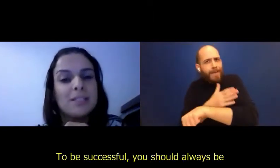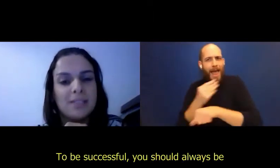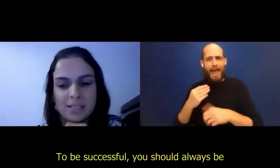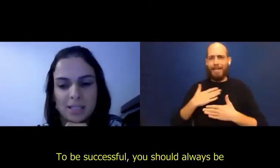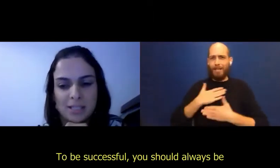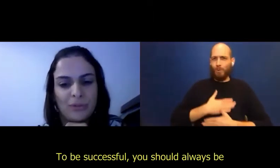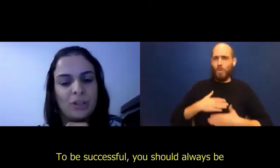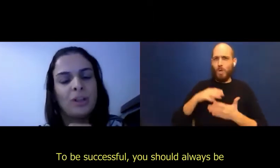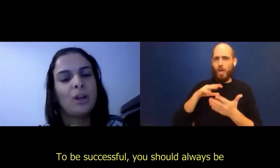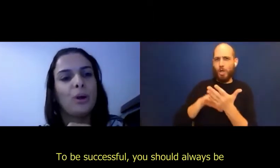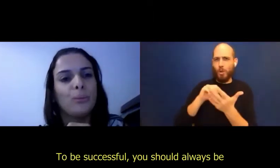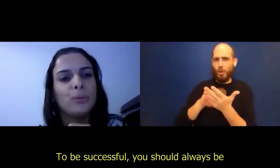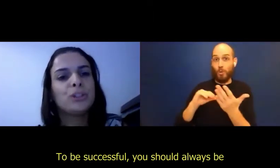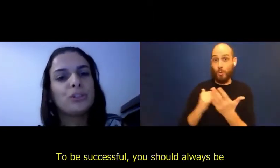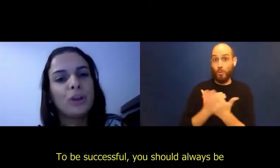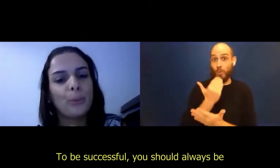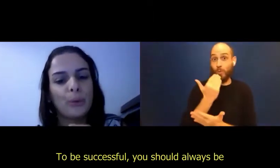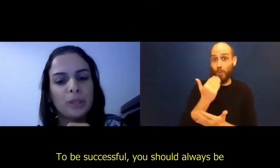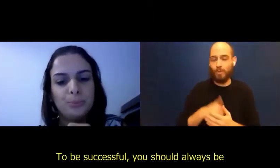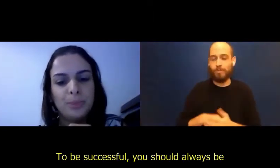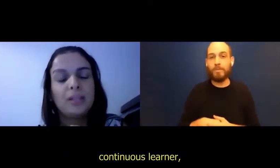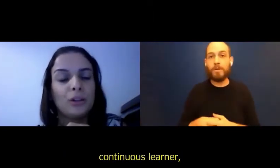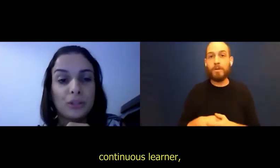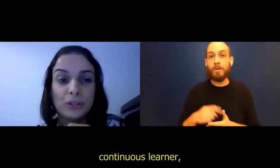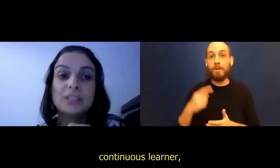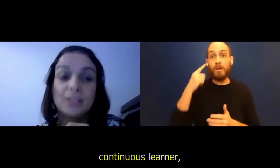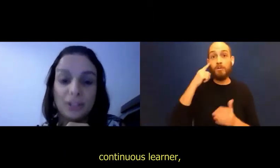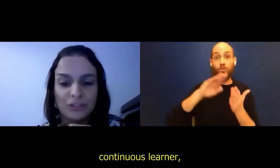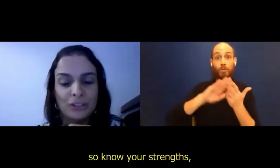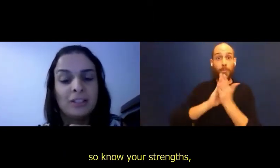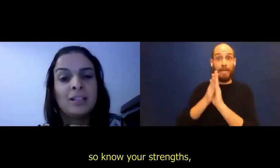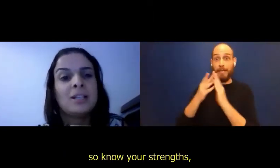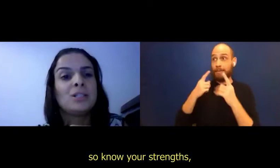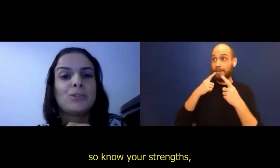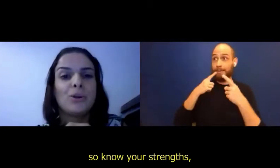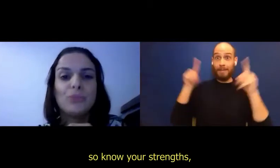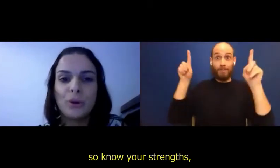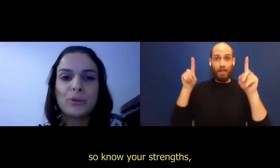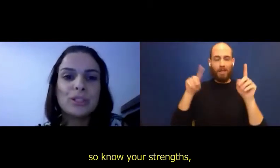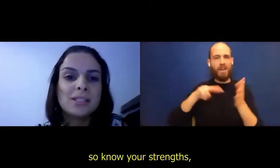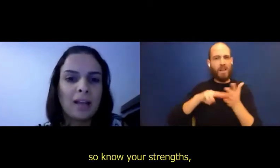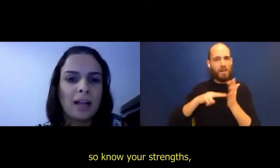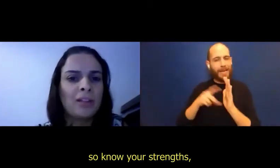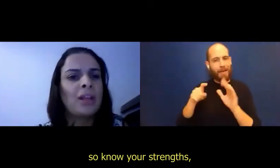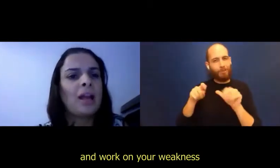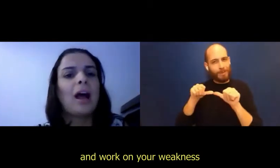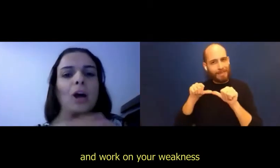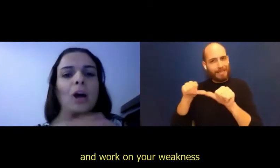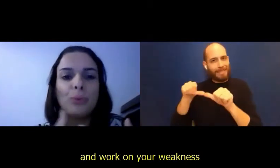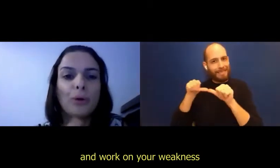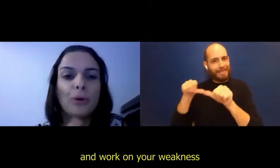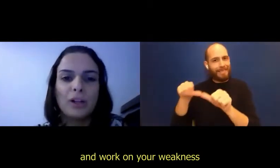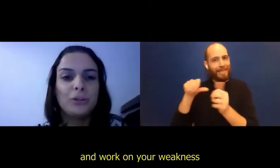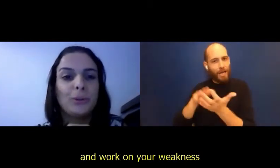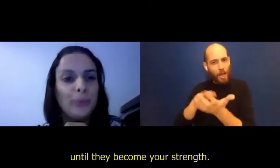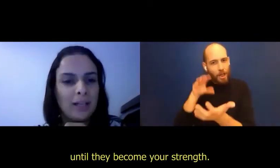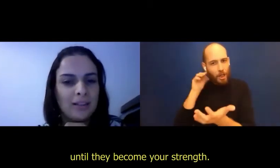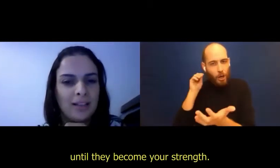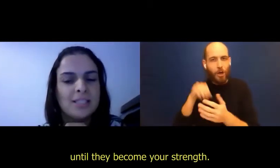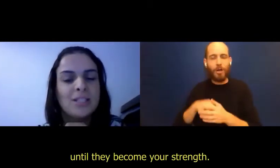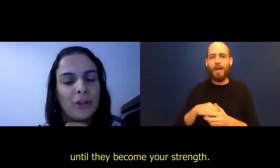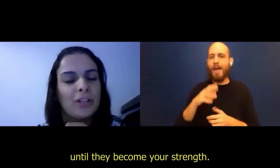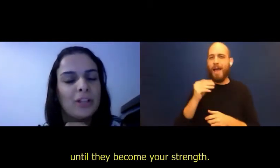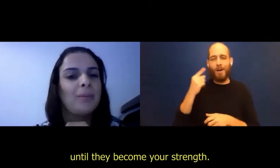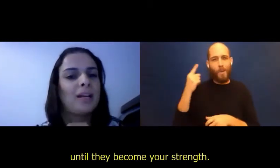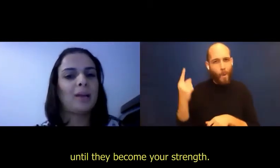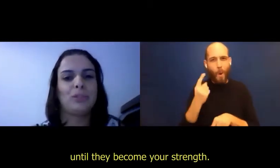To be successful, you should always be continuous learner, so know your strengths and work on your